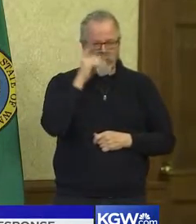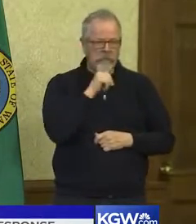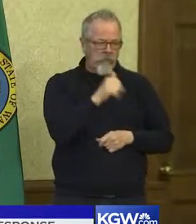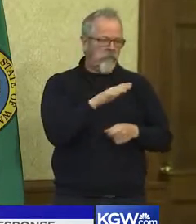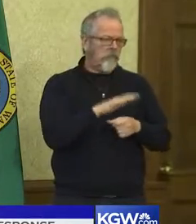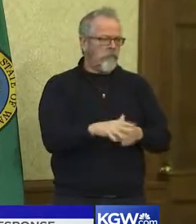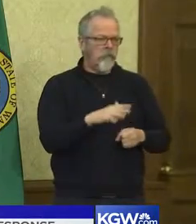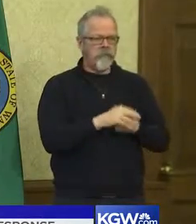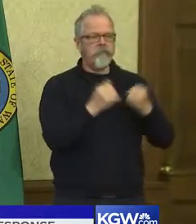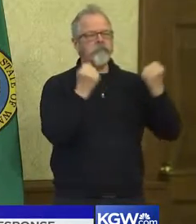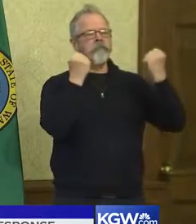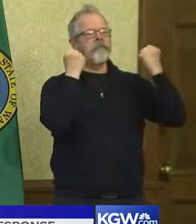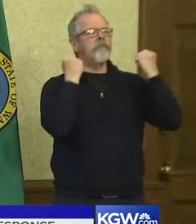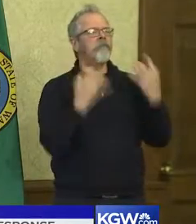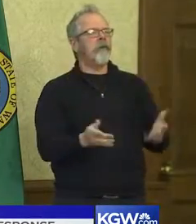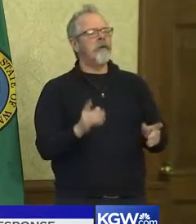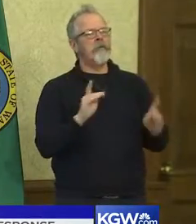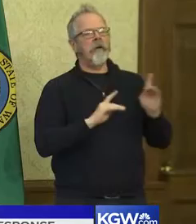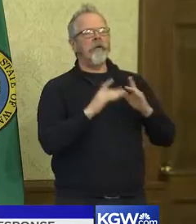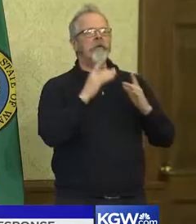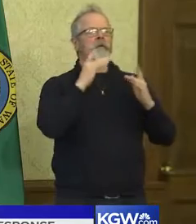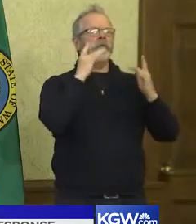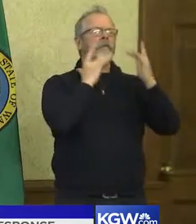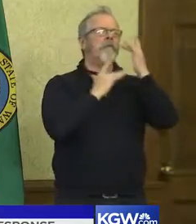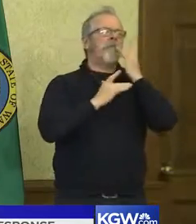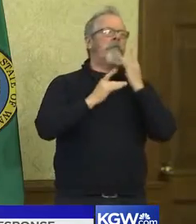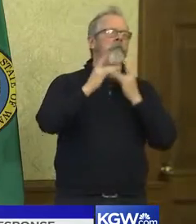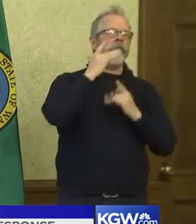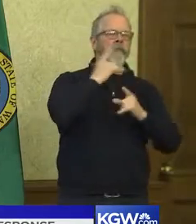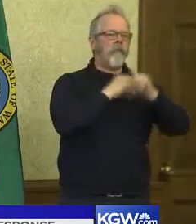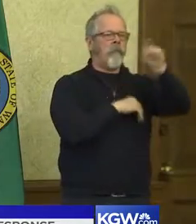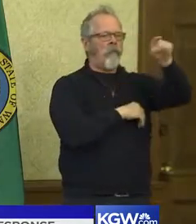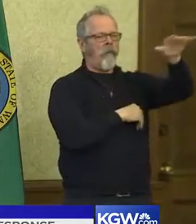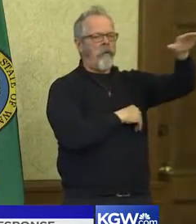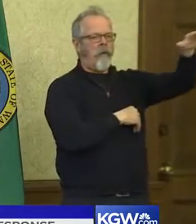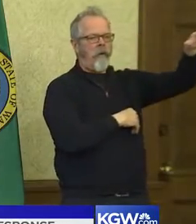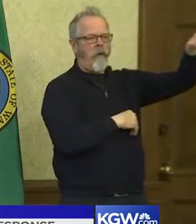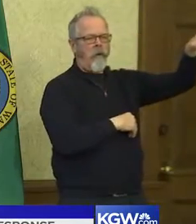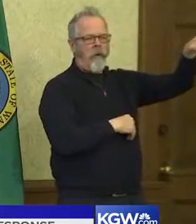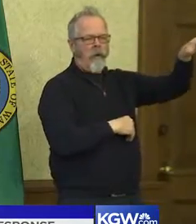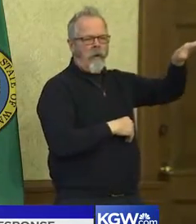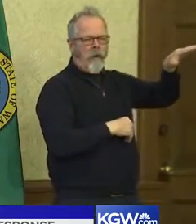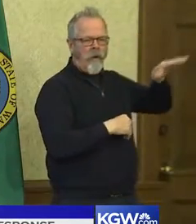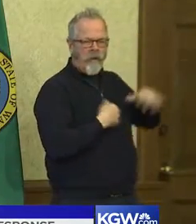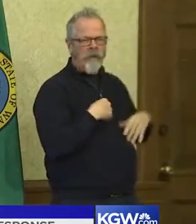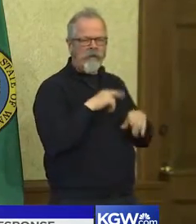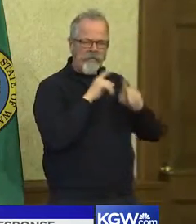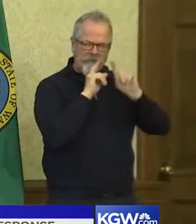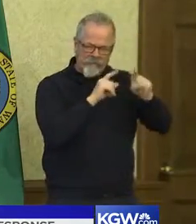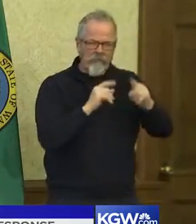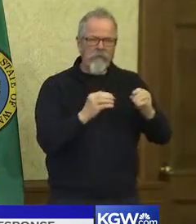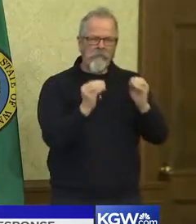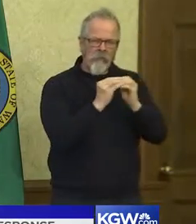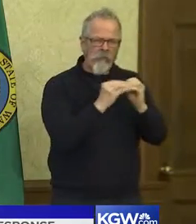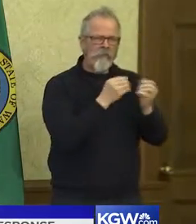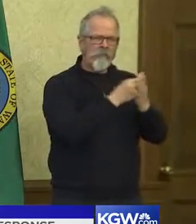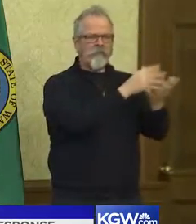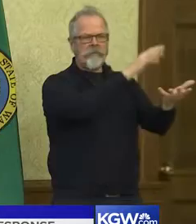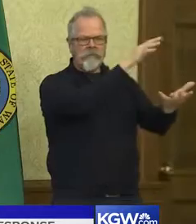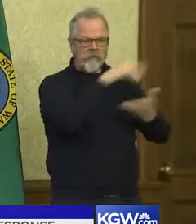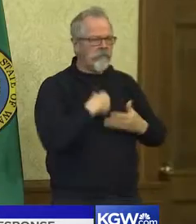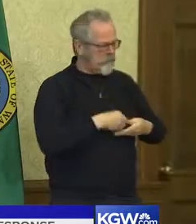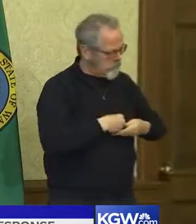to this expansion. But I want to do a couple of things. I want to talk about how people can be better prepared for